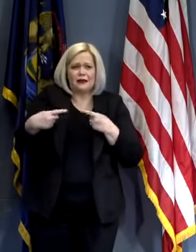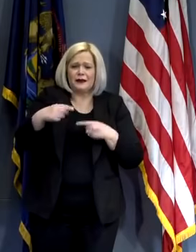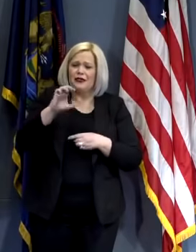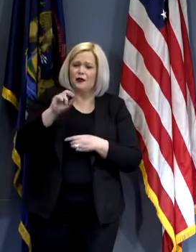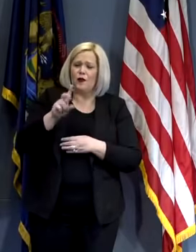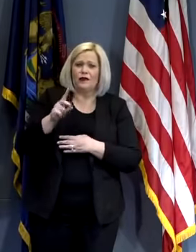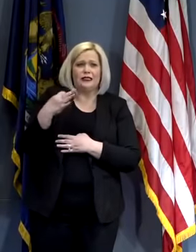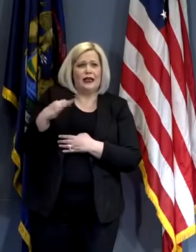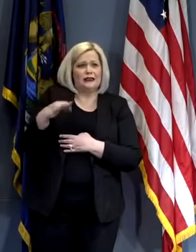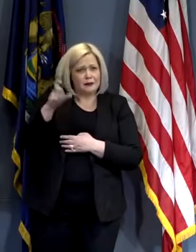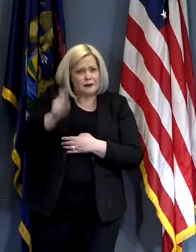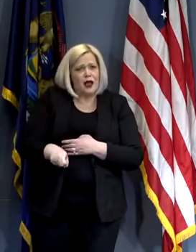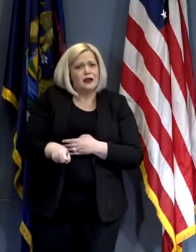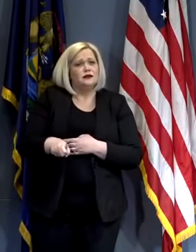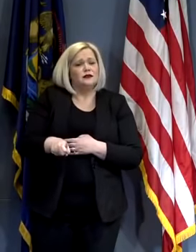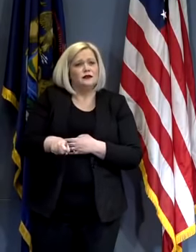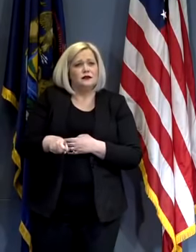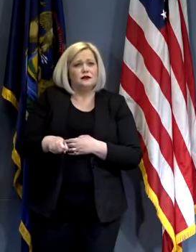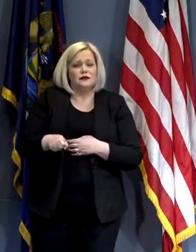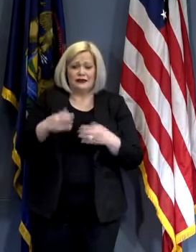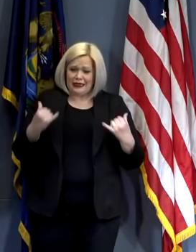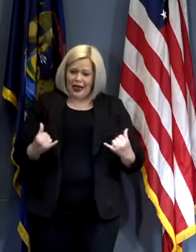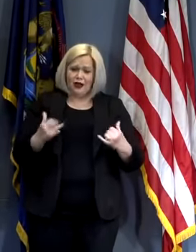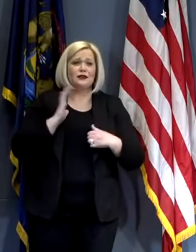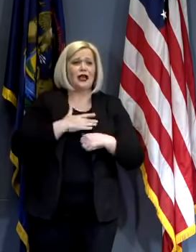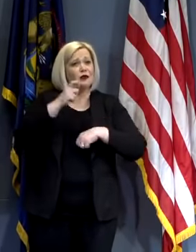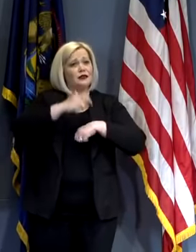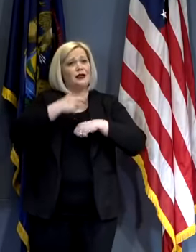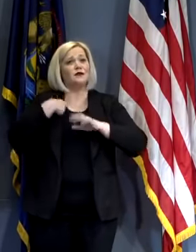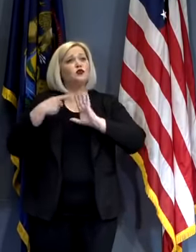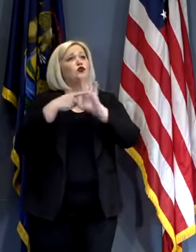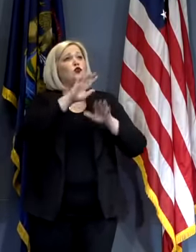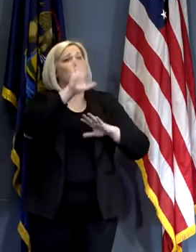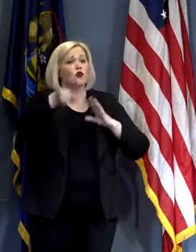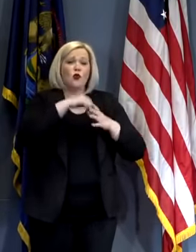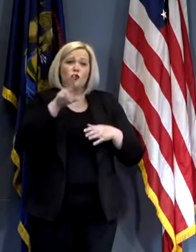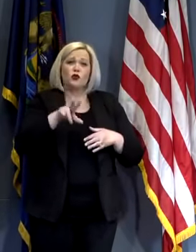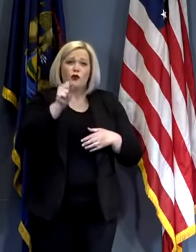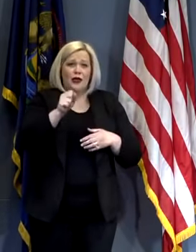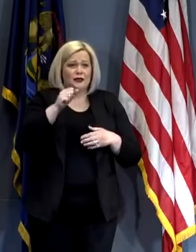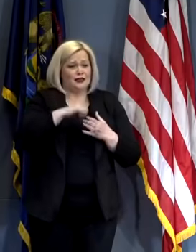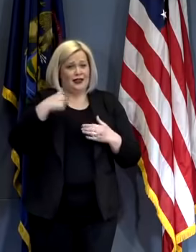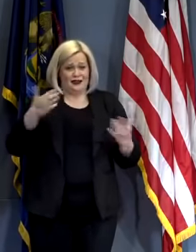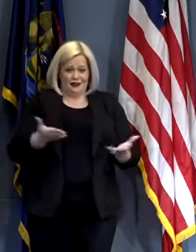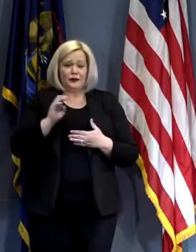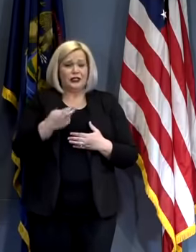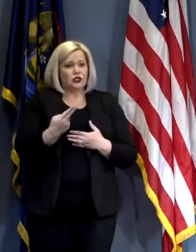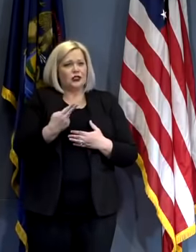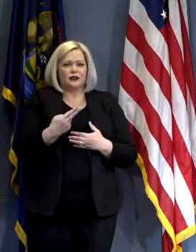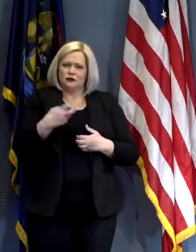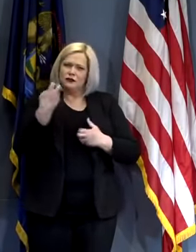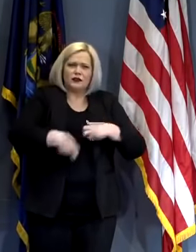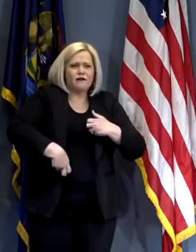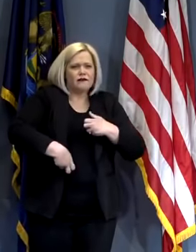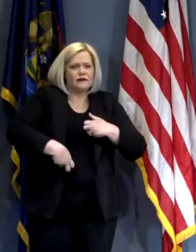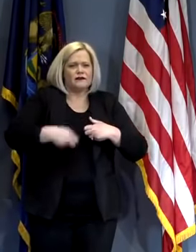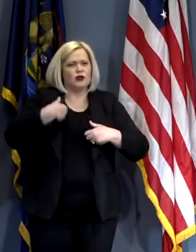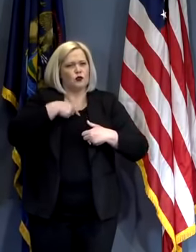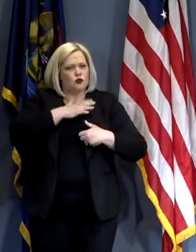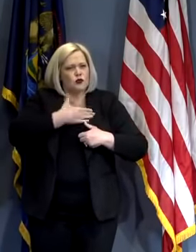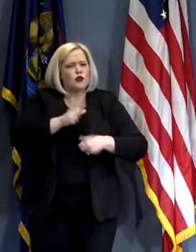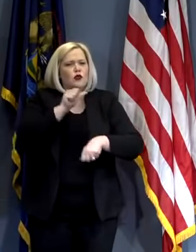COVID-19. This is our moment to show the rest of the country the unbeatable determination and character,